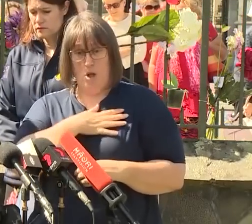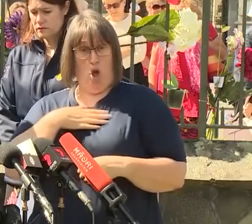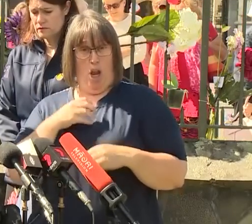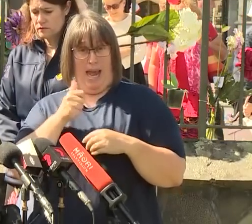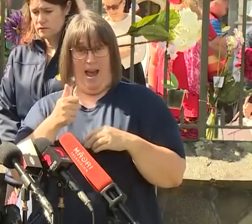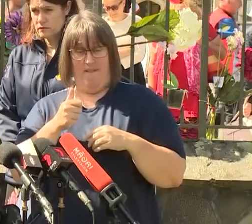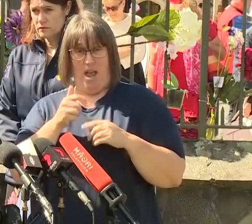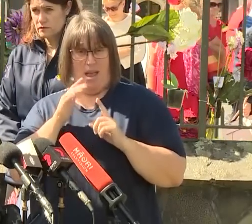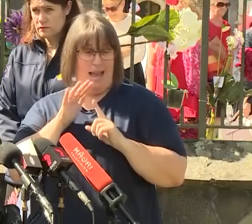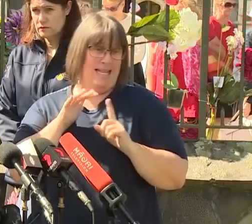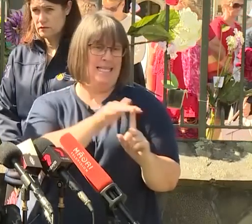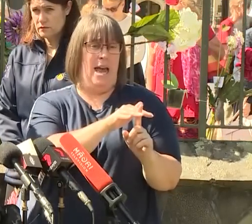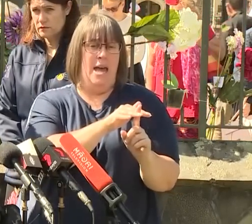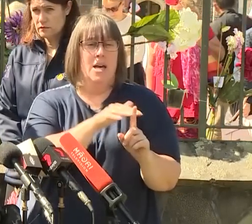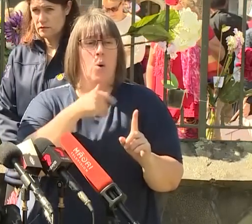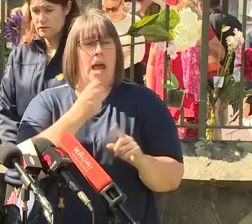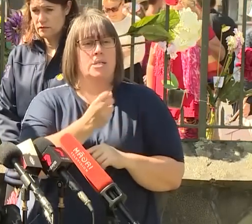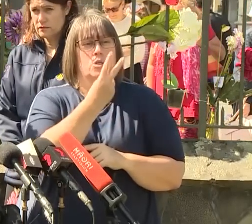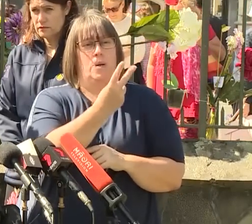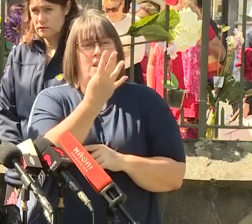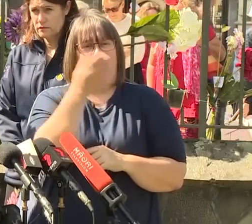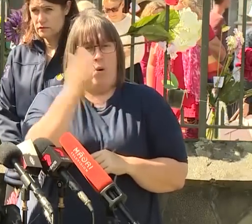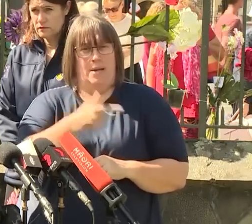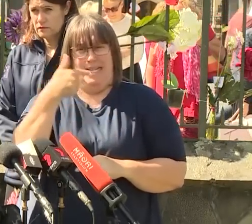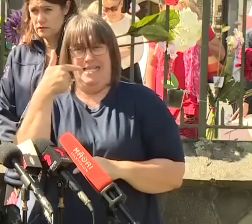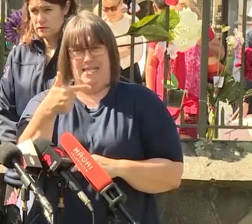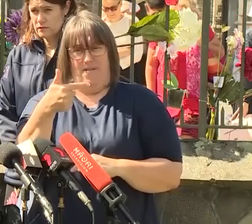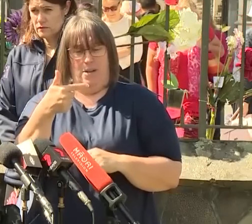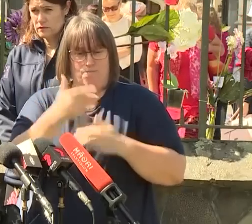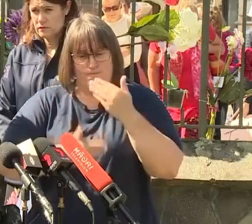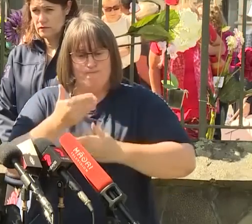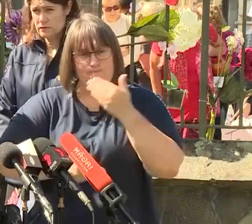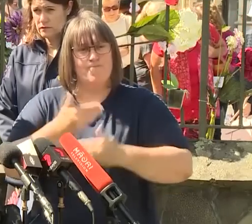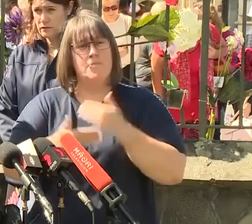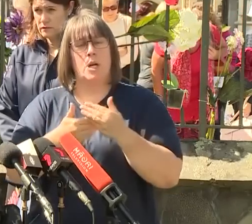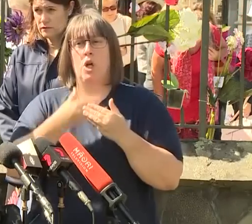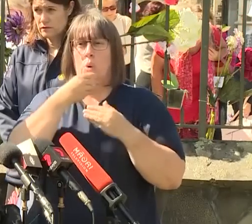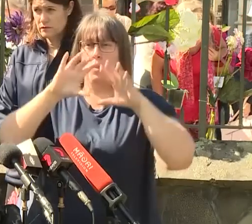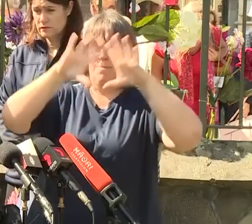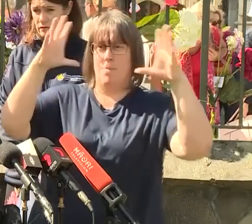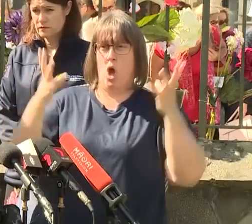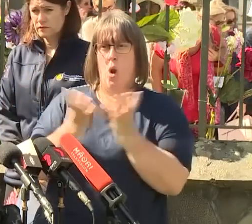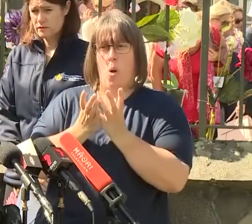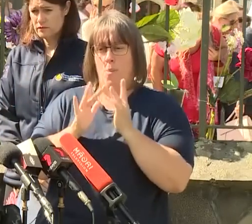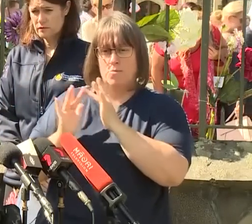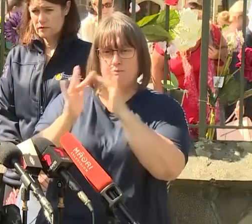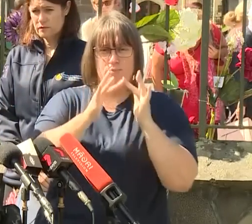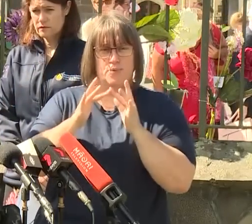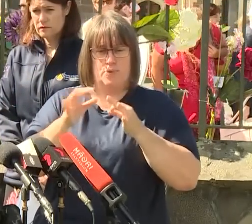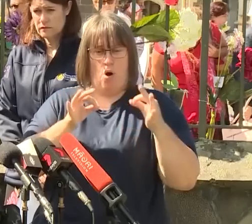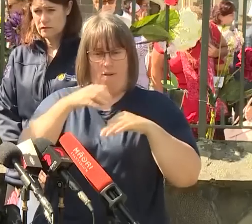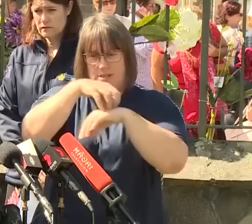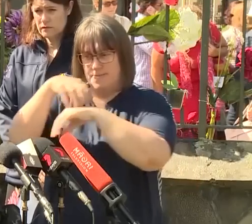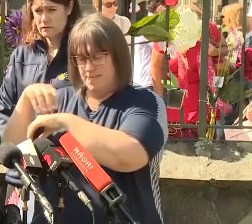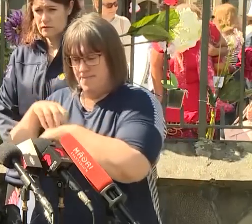New Zealand has set up a 24/7 priority process, utilising our global network of officers to ensure